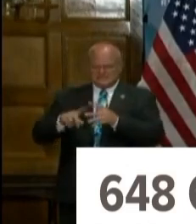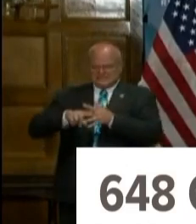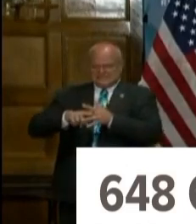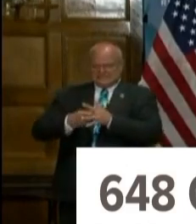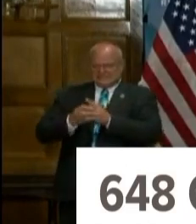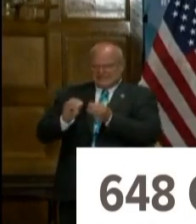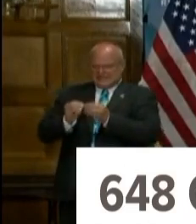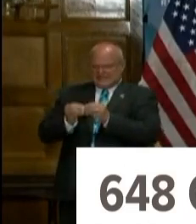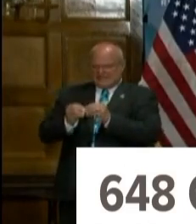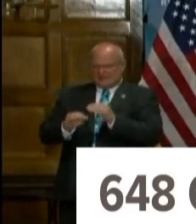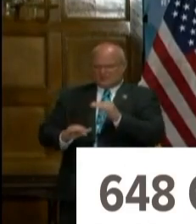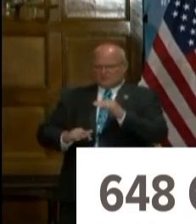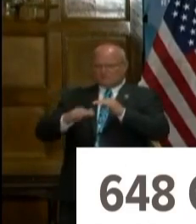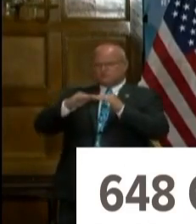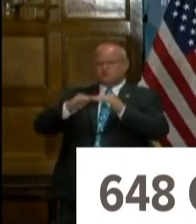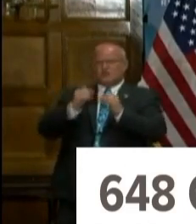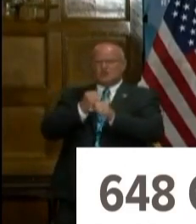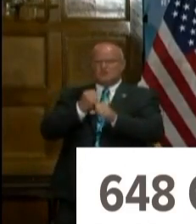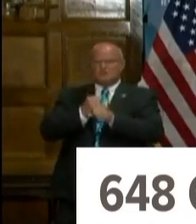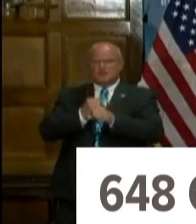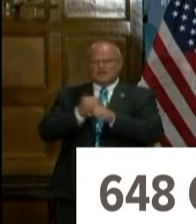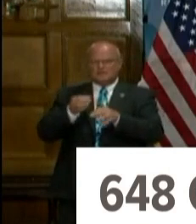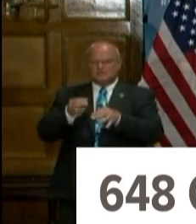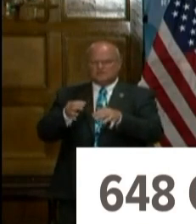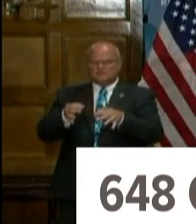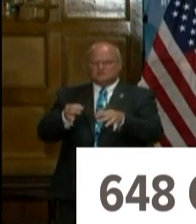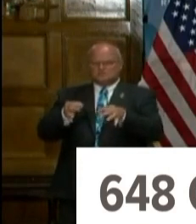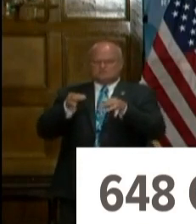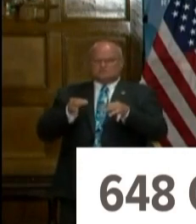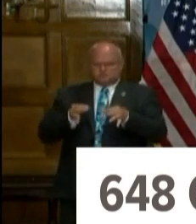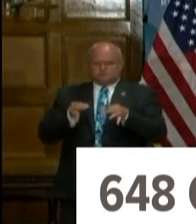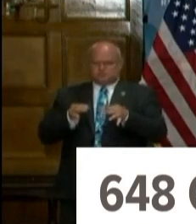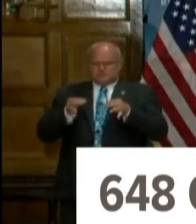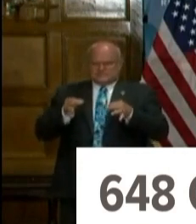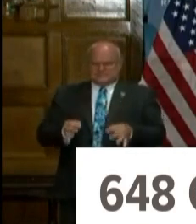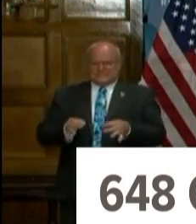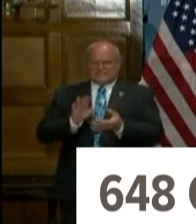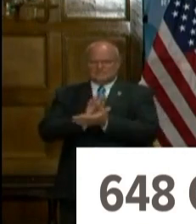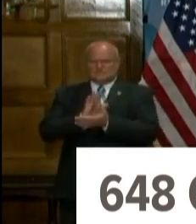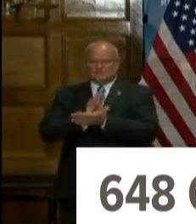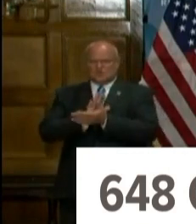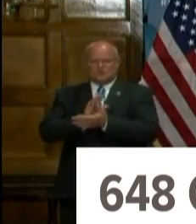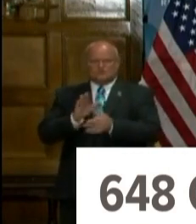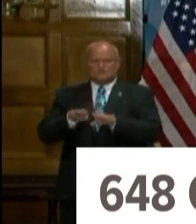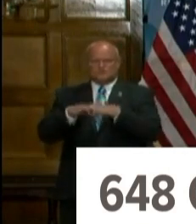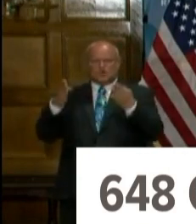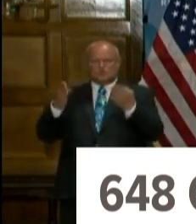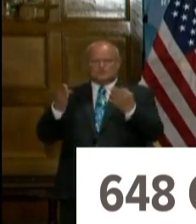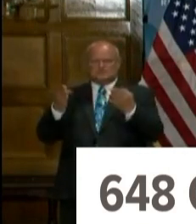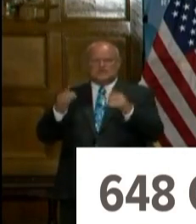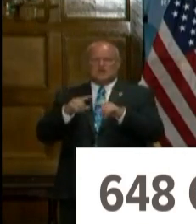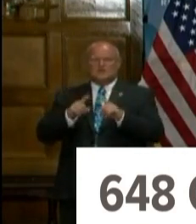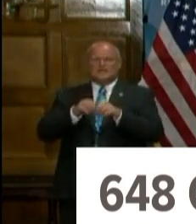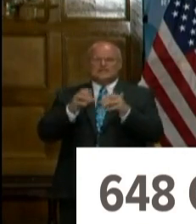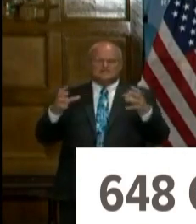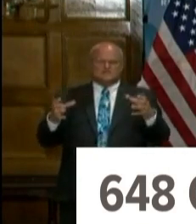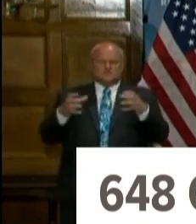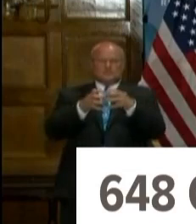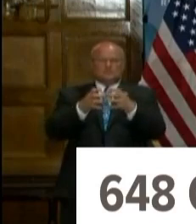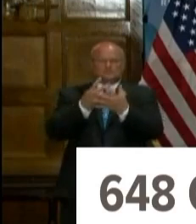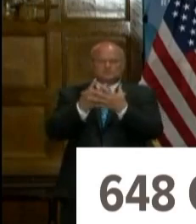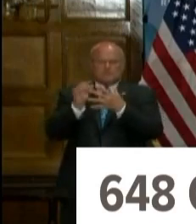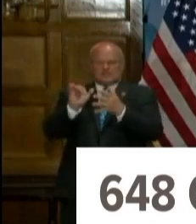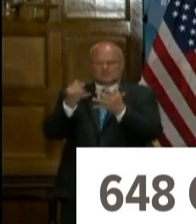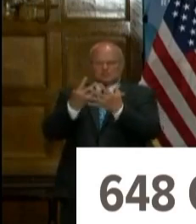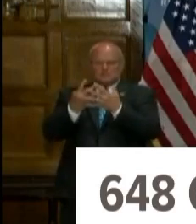numbers that would make you dial back on schools opening up? And especially, too, because we've seen in these congregate settings, this